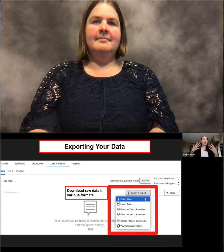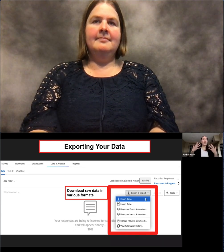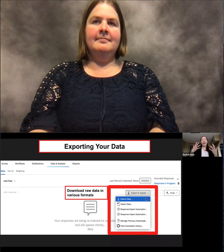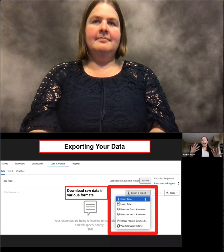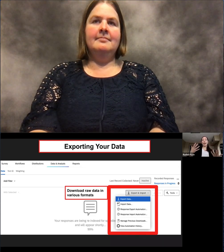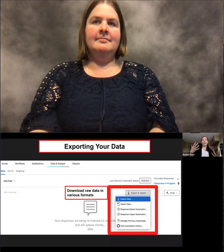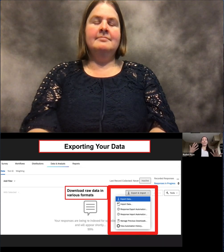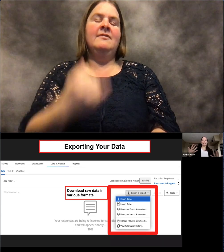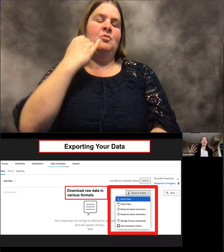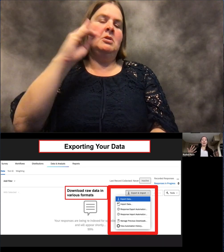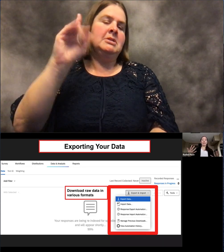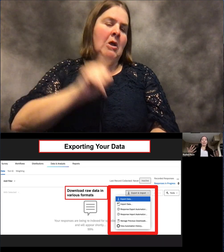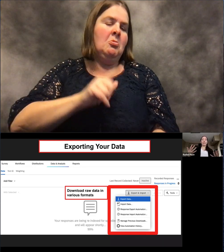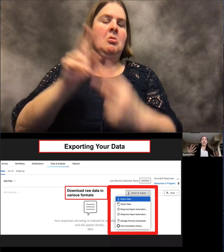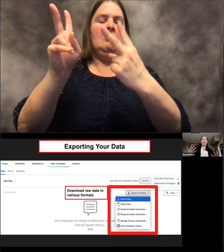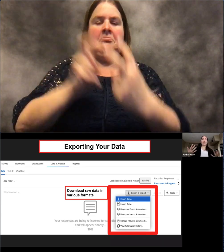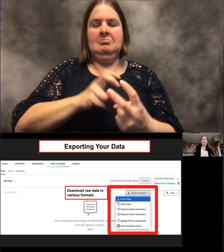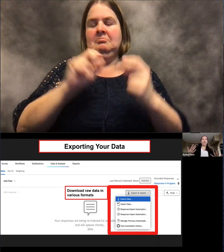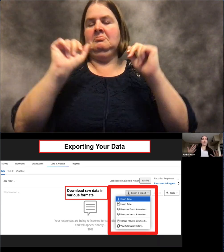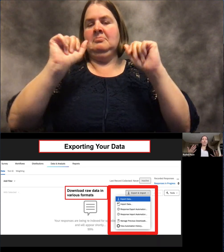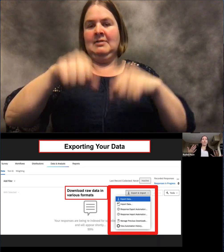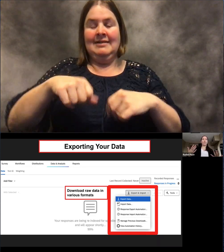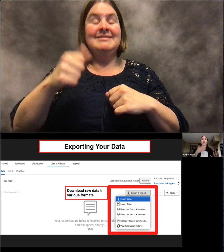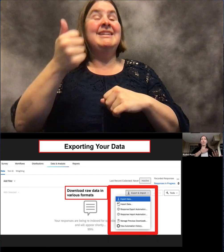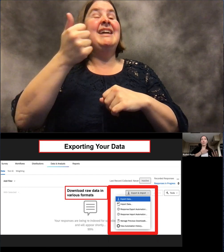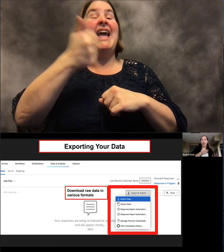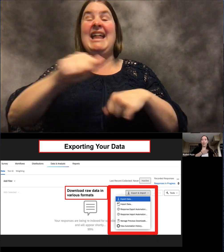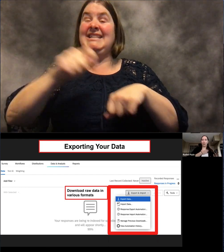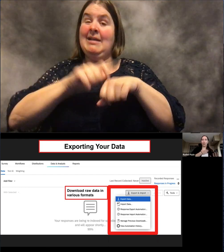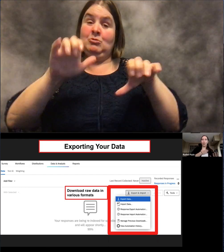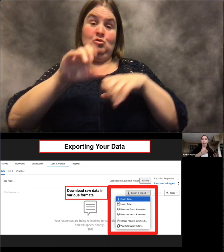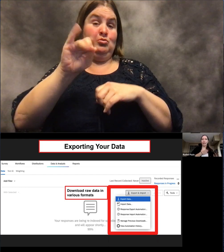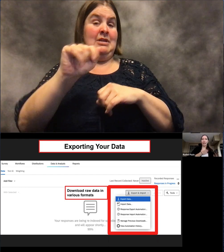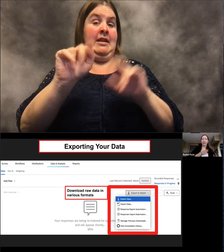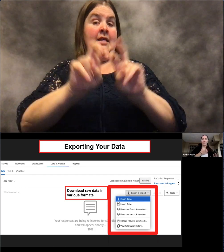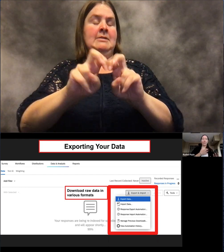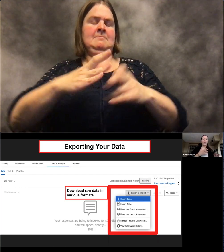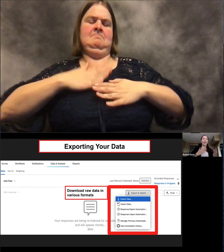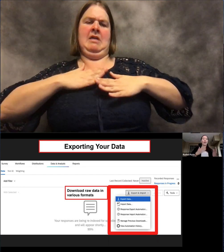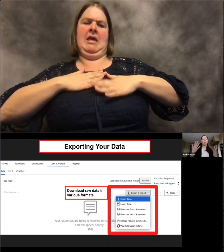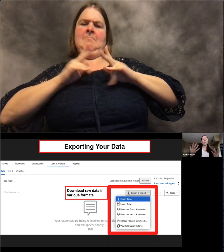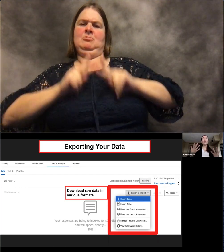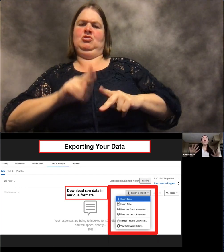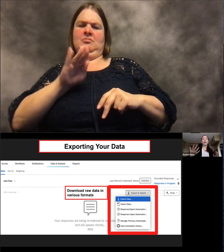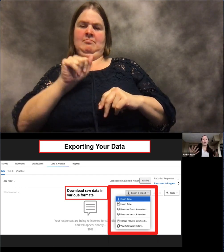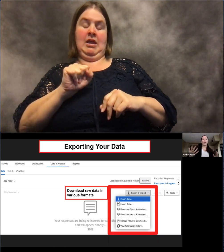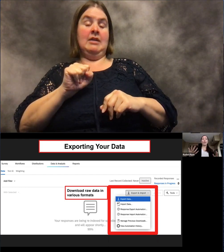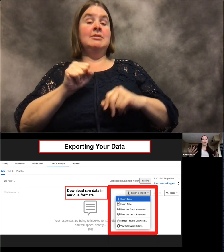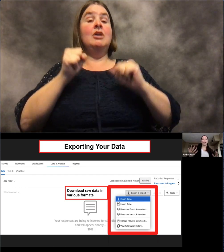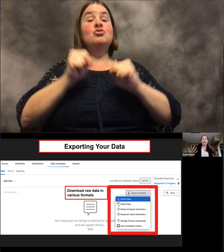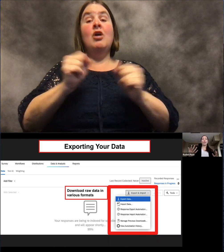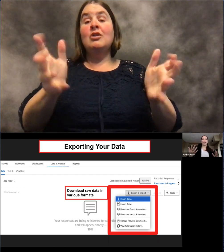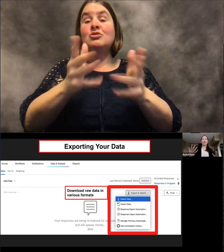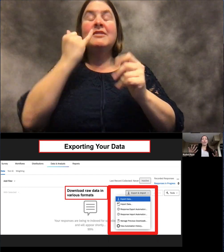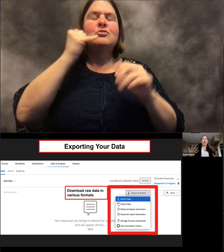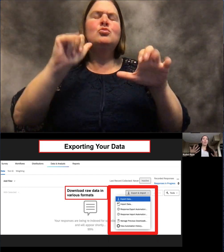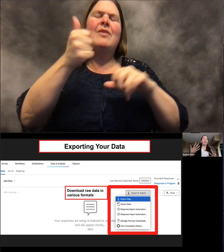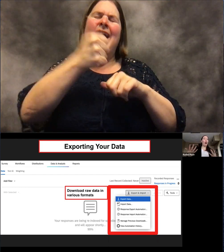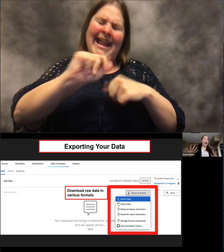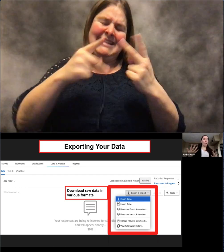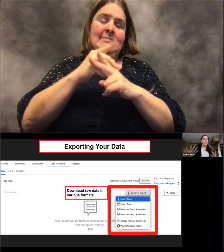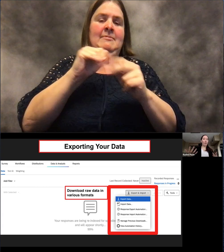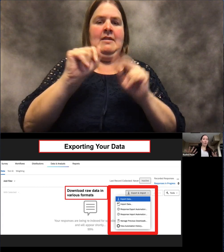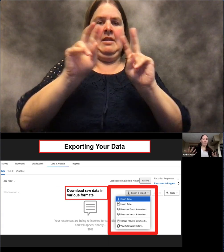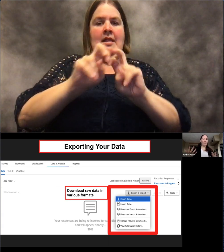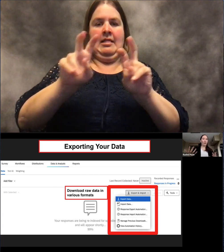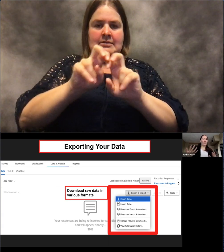If you're doing any kind of data analysis, this is my personal bias here, I would strongly recommend maybe